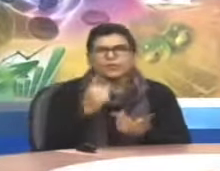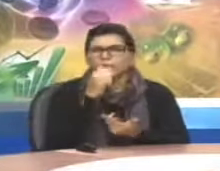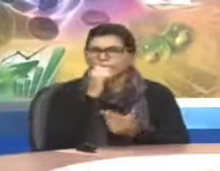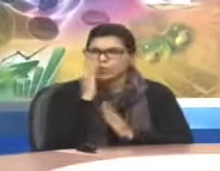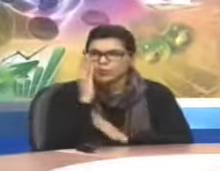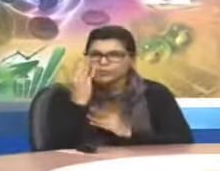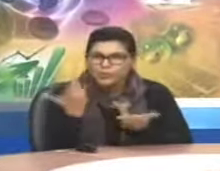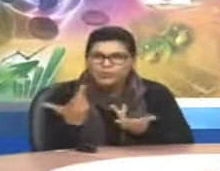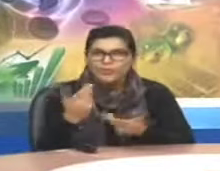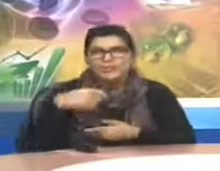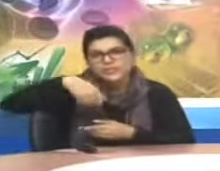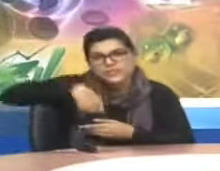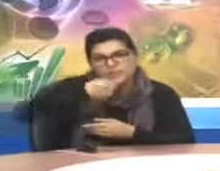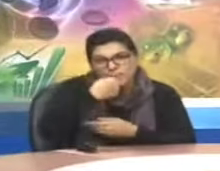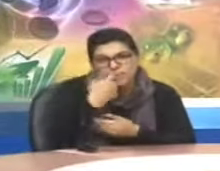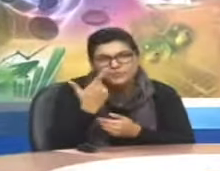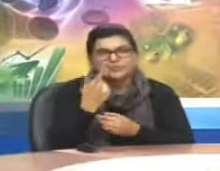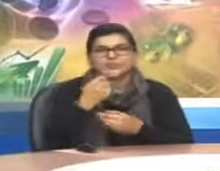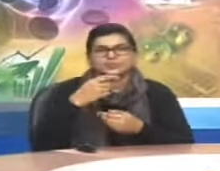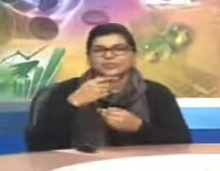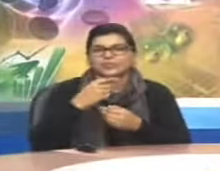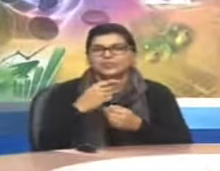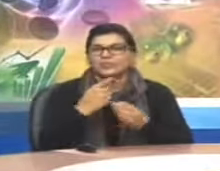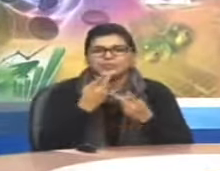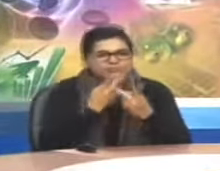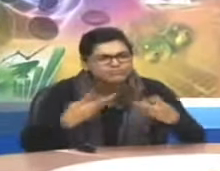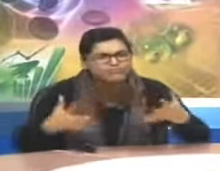useful items with the help of old things.